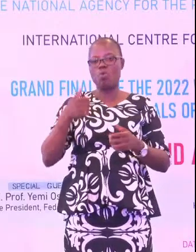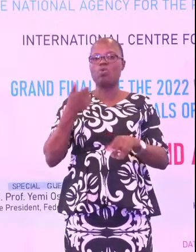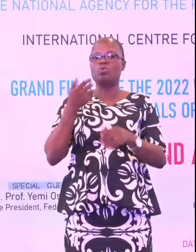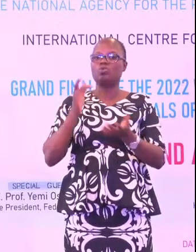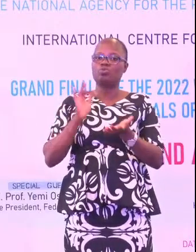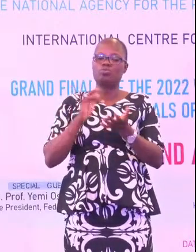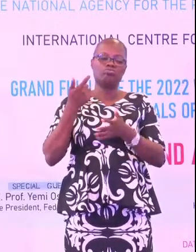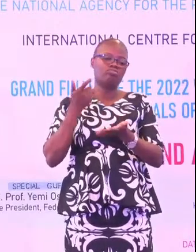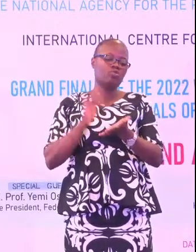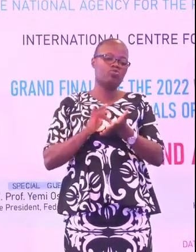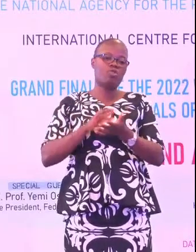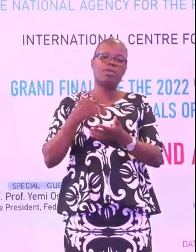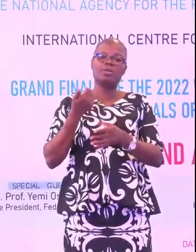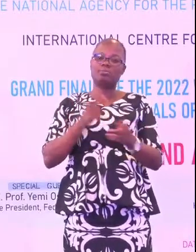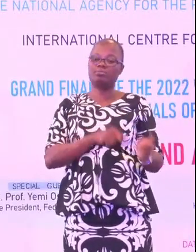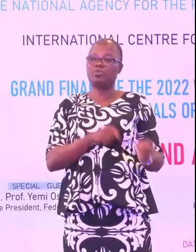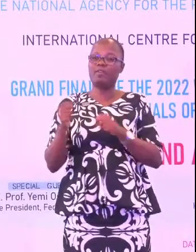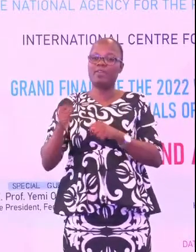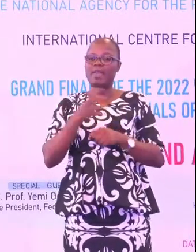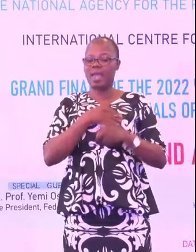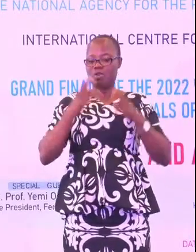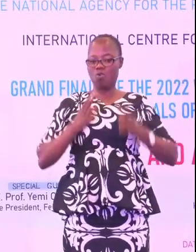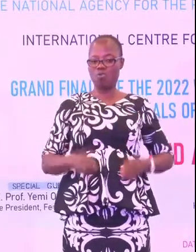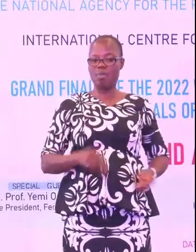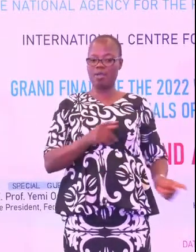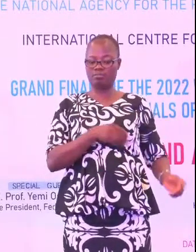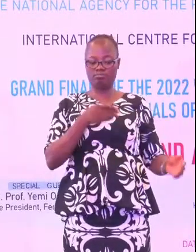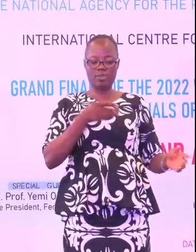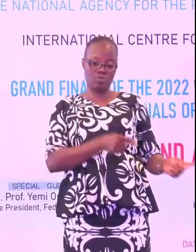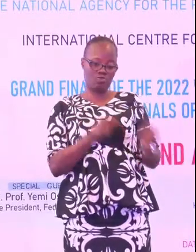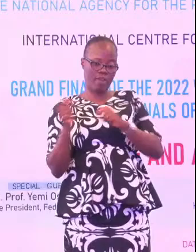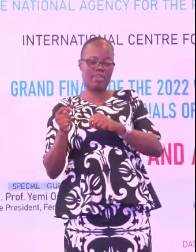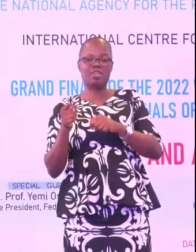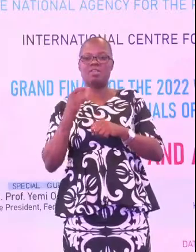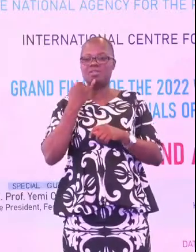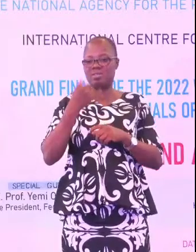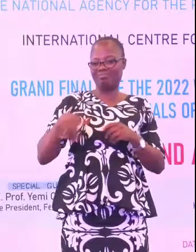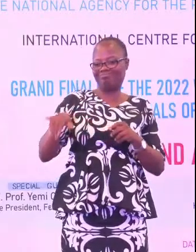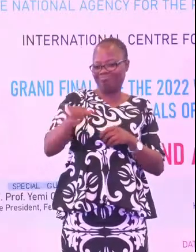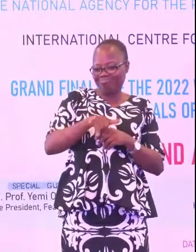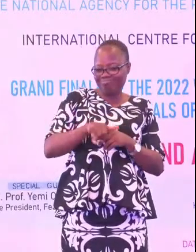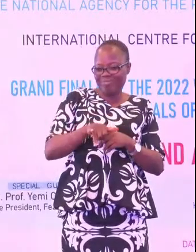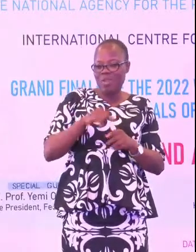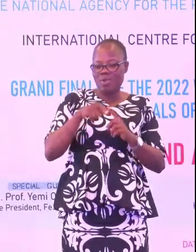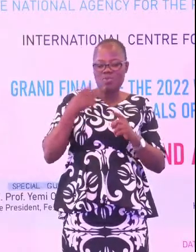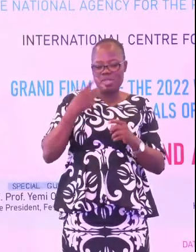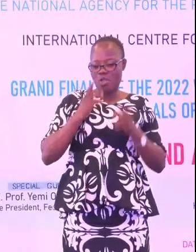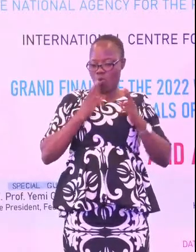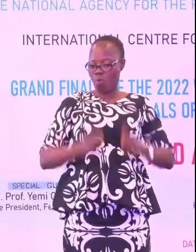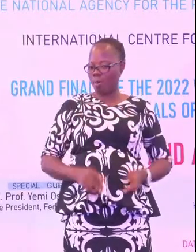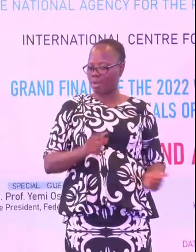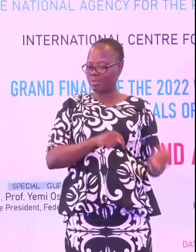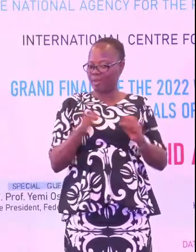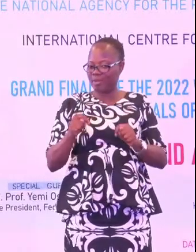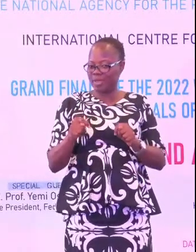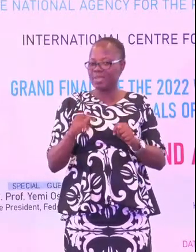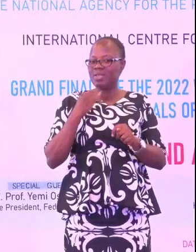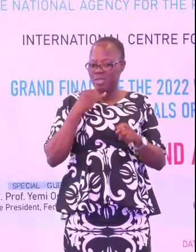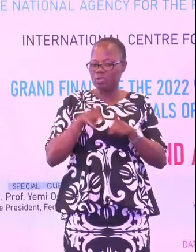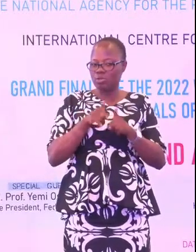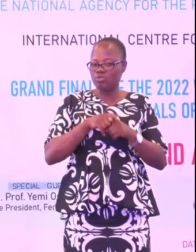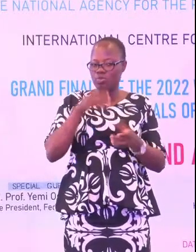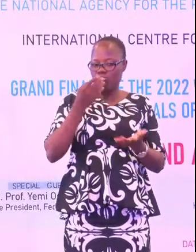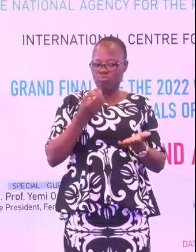human trafficking, they're so interwoven that when you see human trafficking, you also drug being